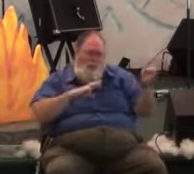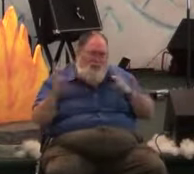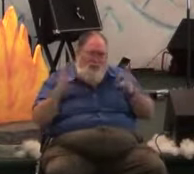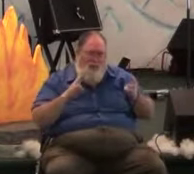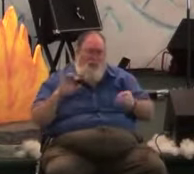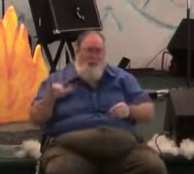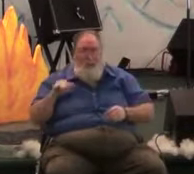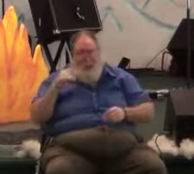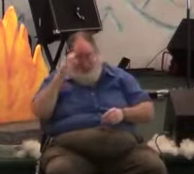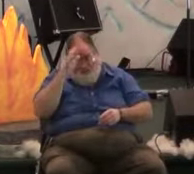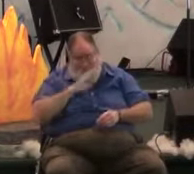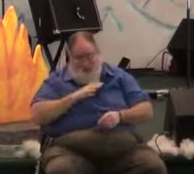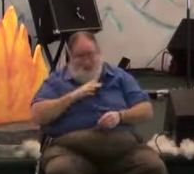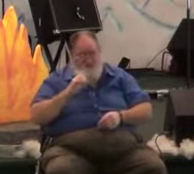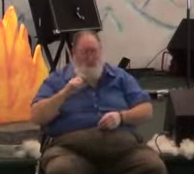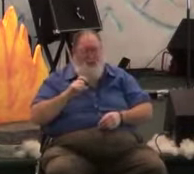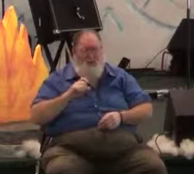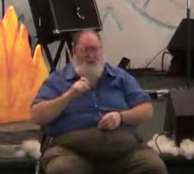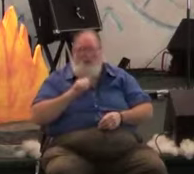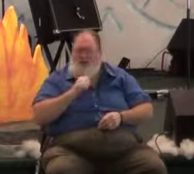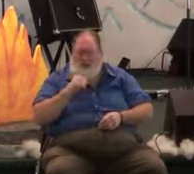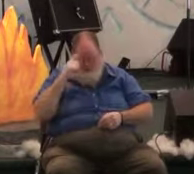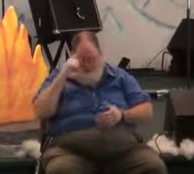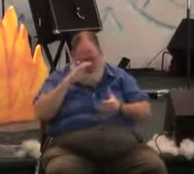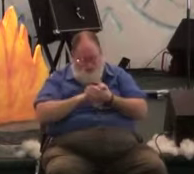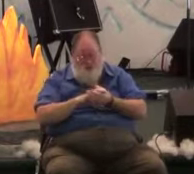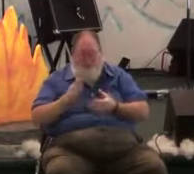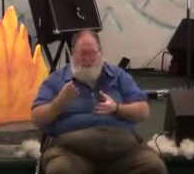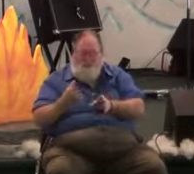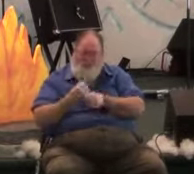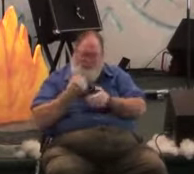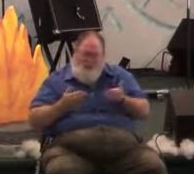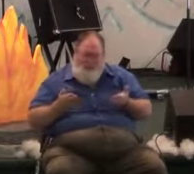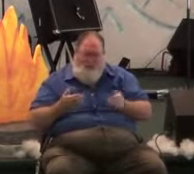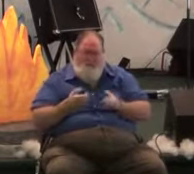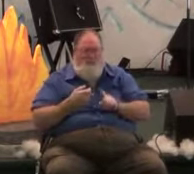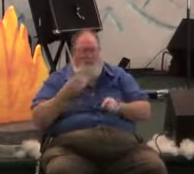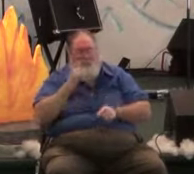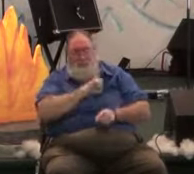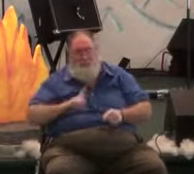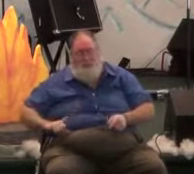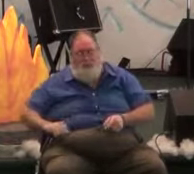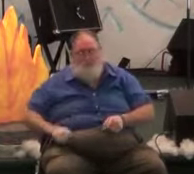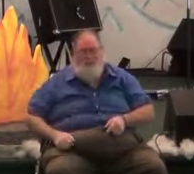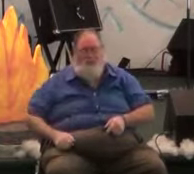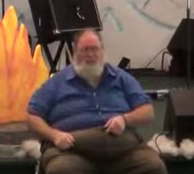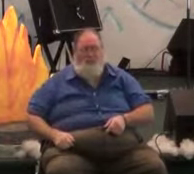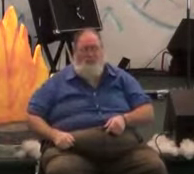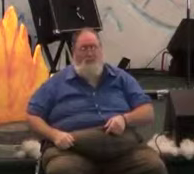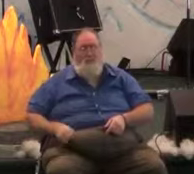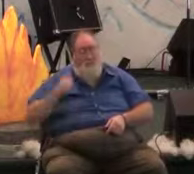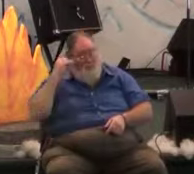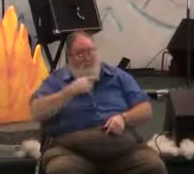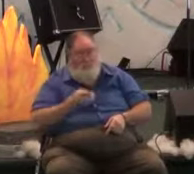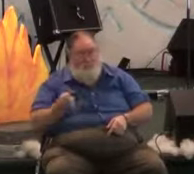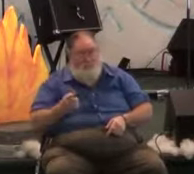from the Lord. So if you pray a prayer and you don't think, I'm not sure God's going to answer that.